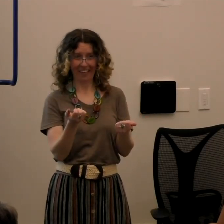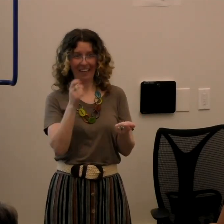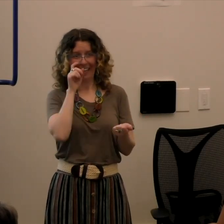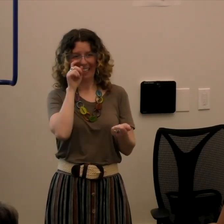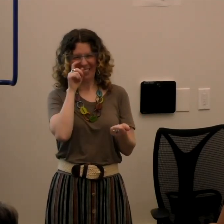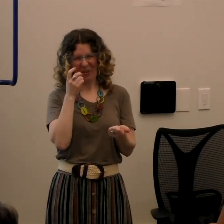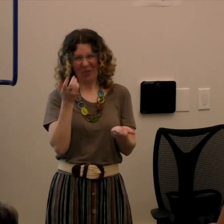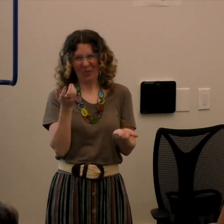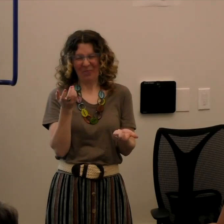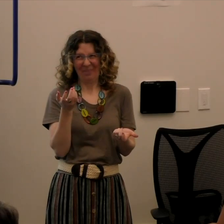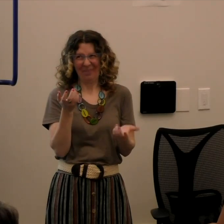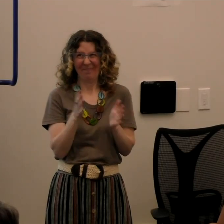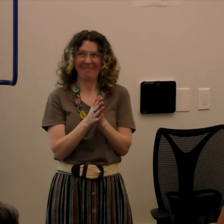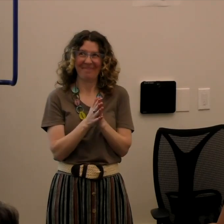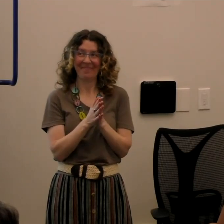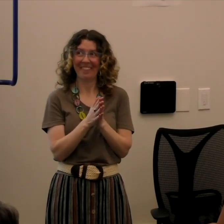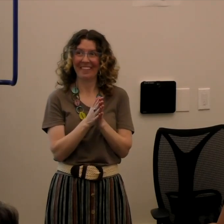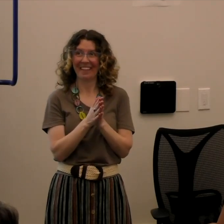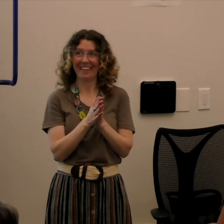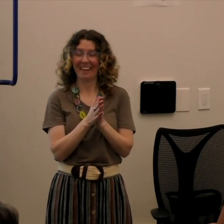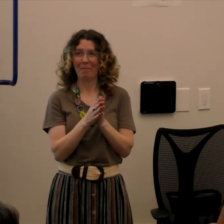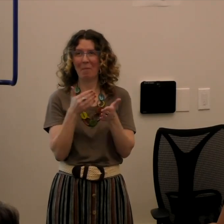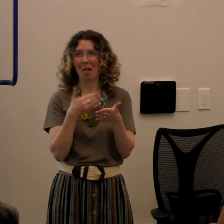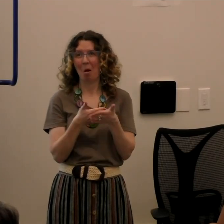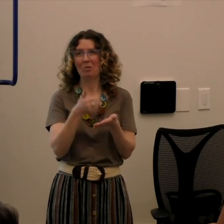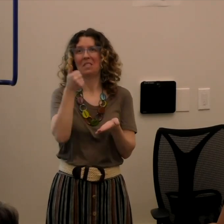know, borders.